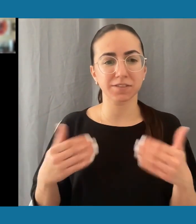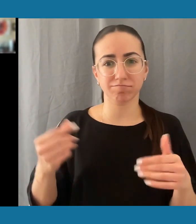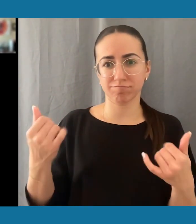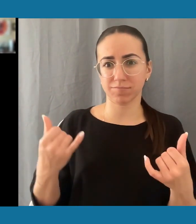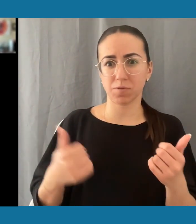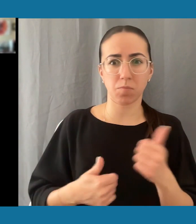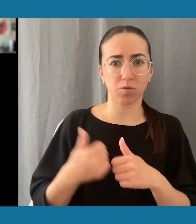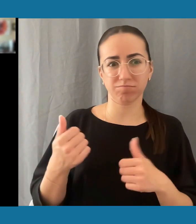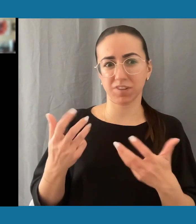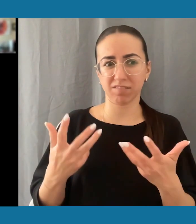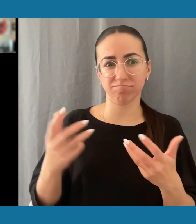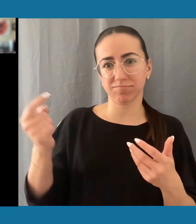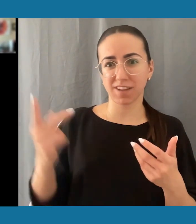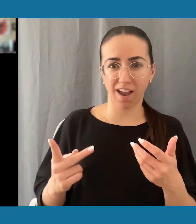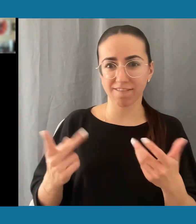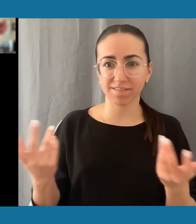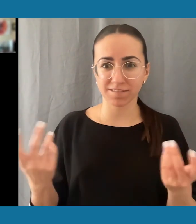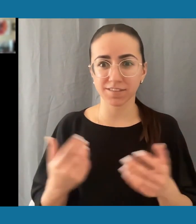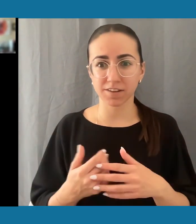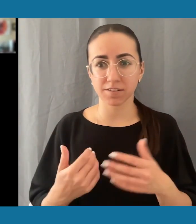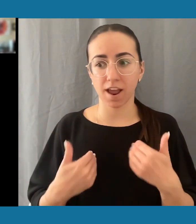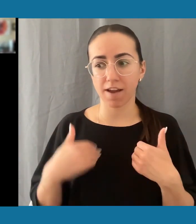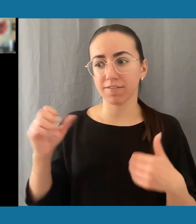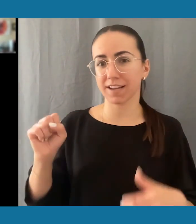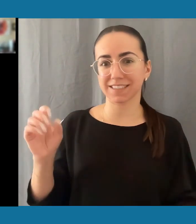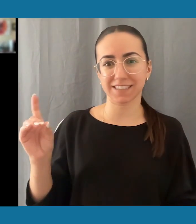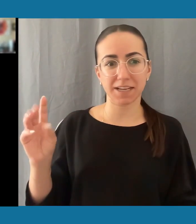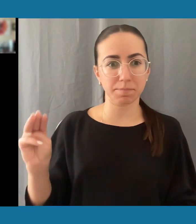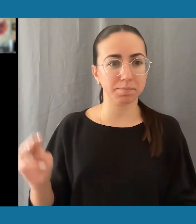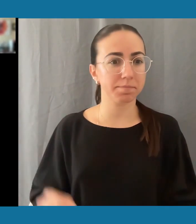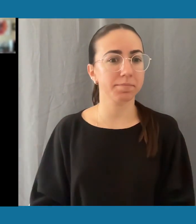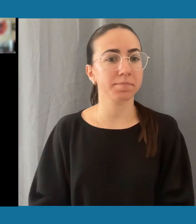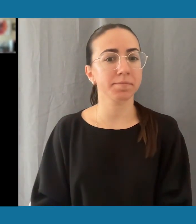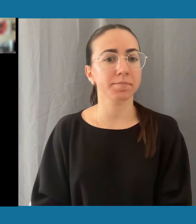supported decision-making statutes. Next slide.